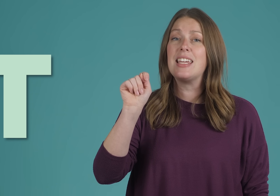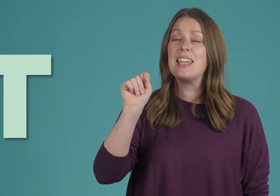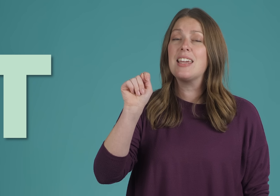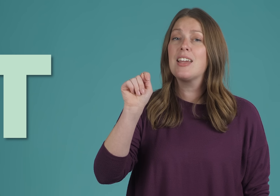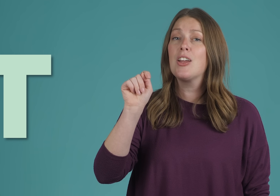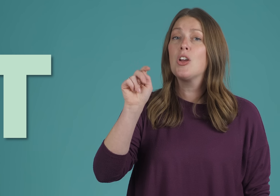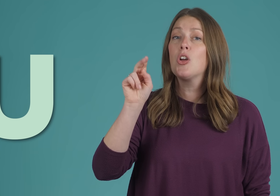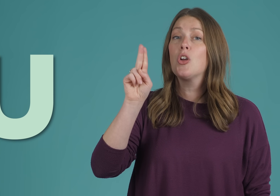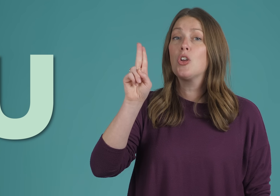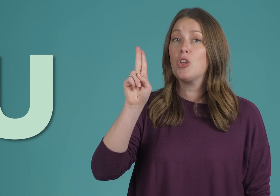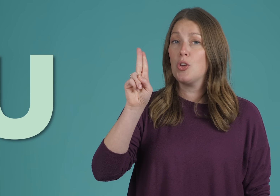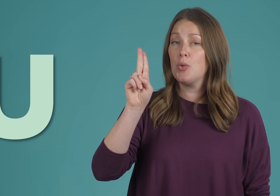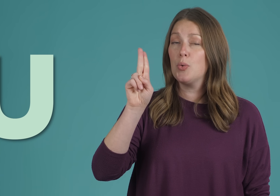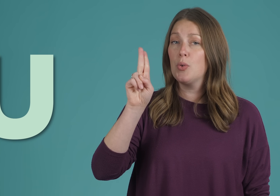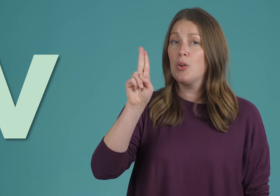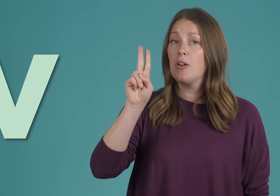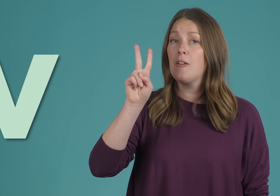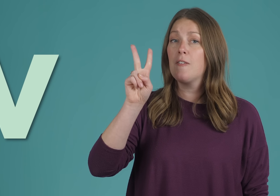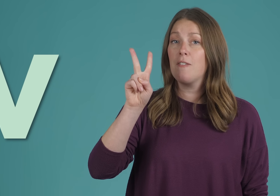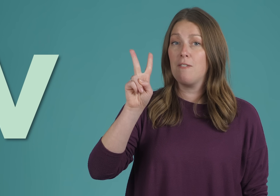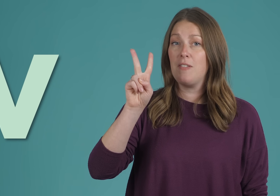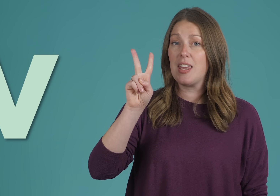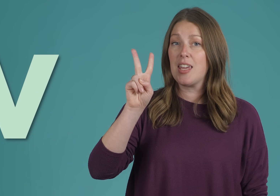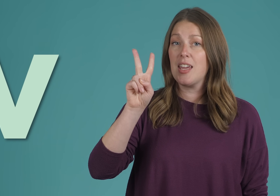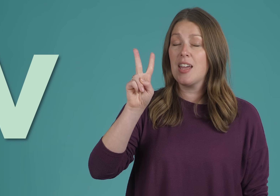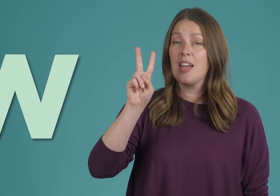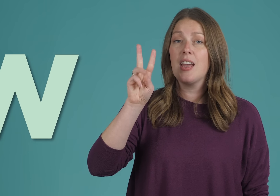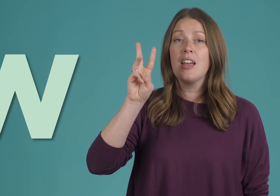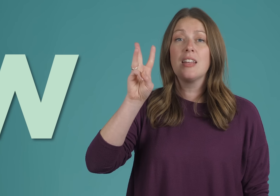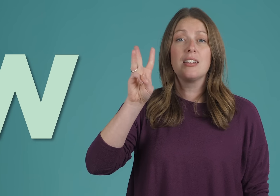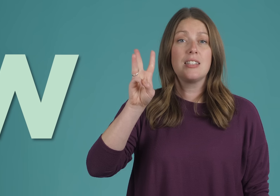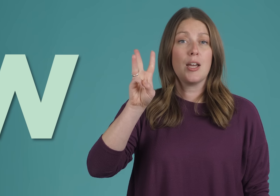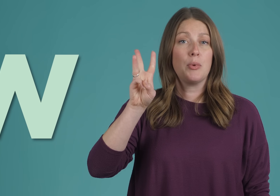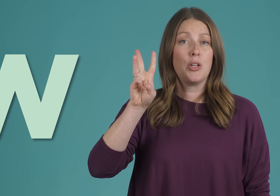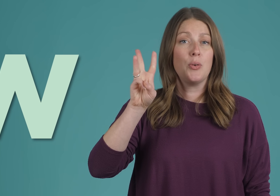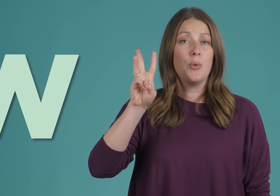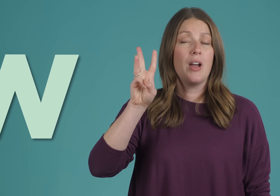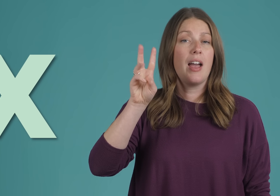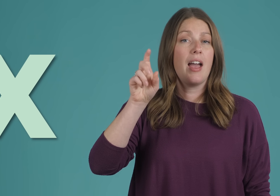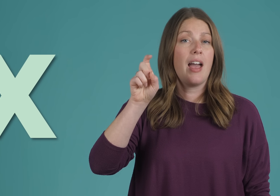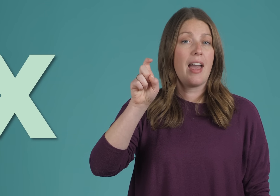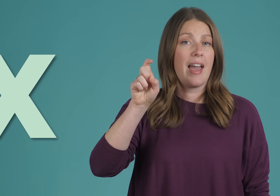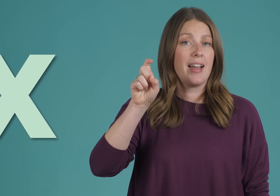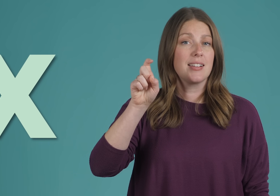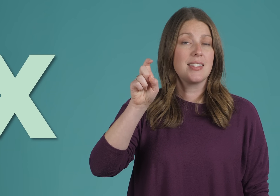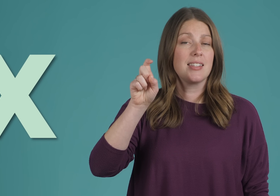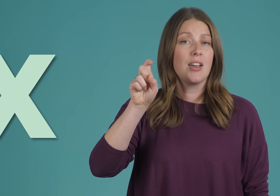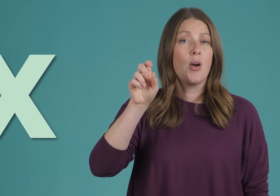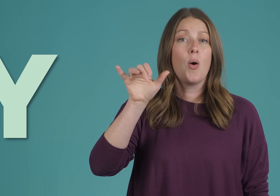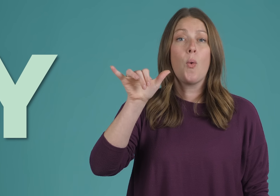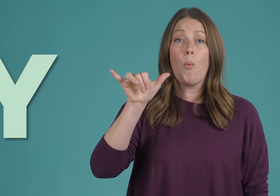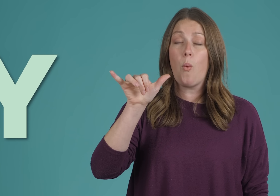T, U, V, W, X,